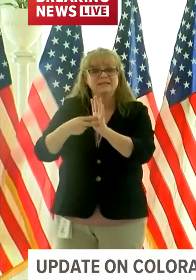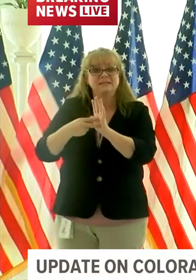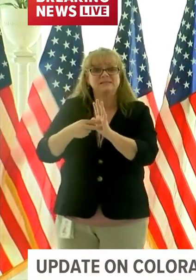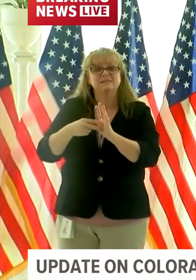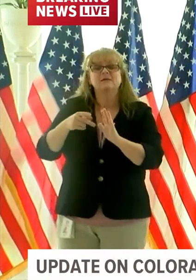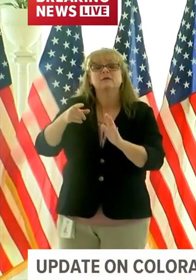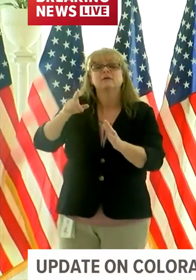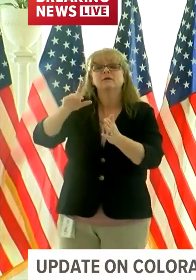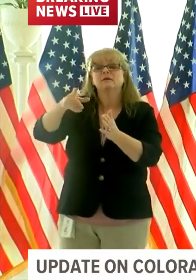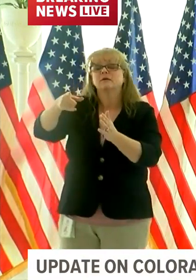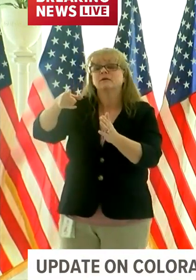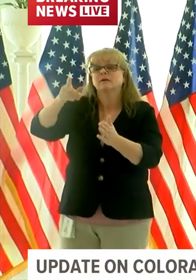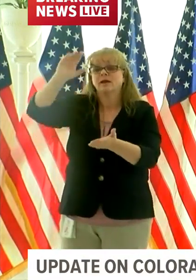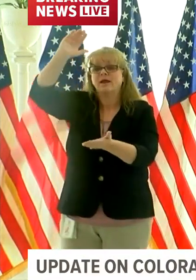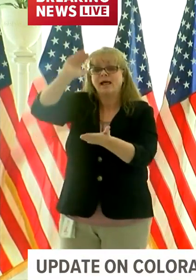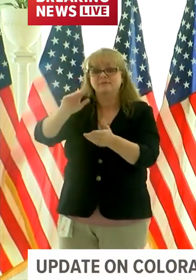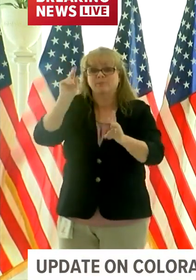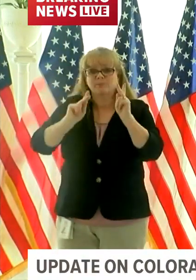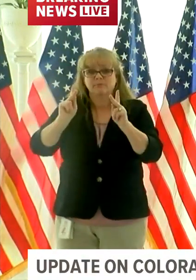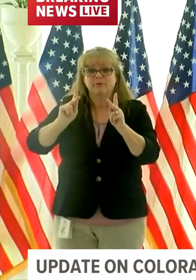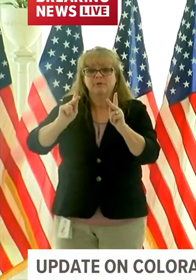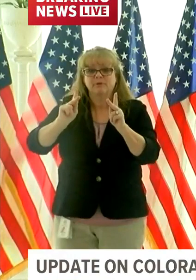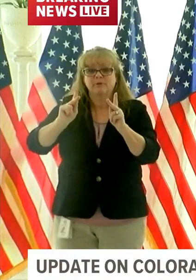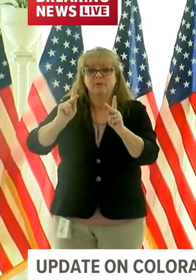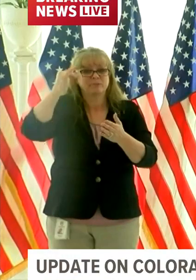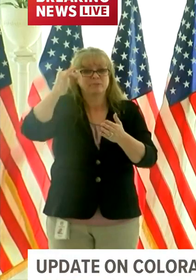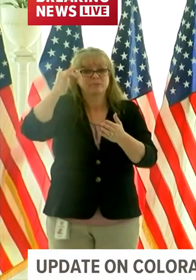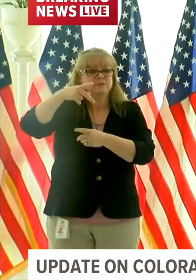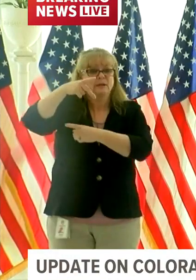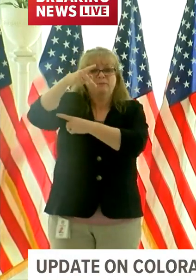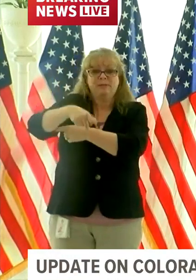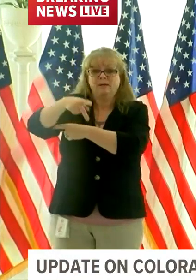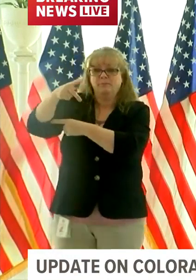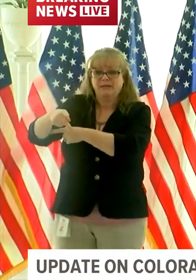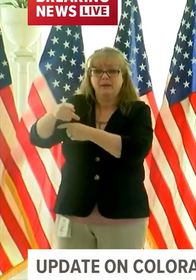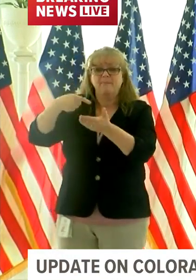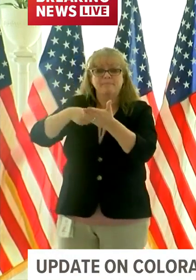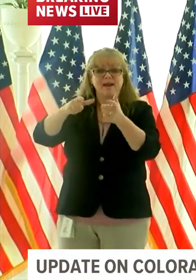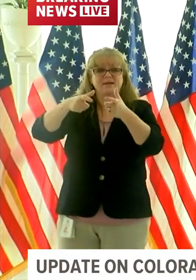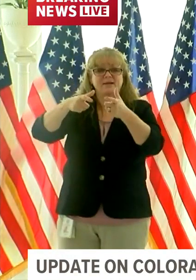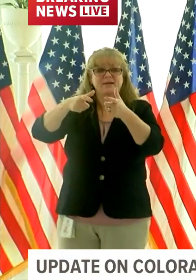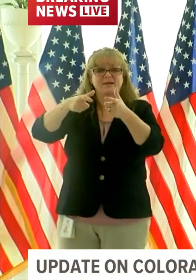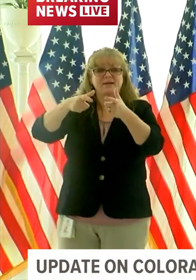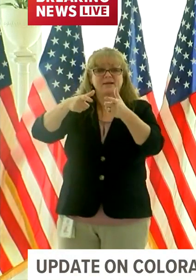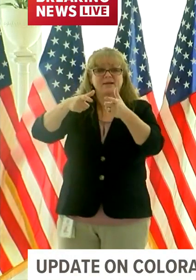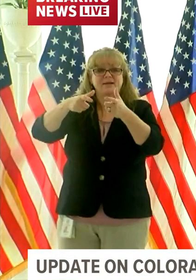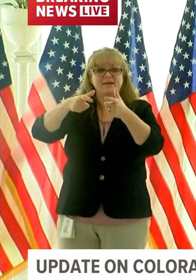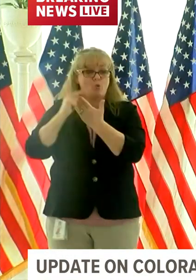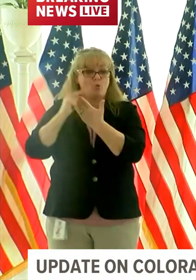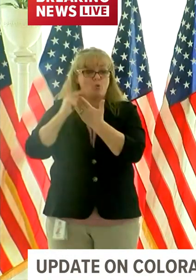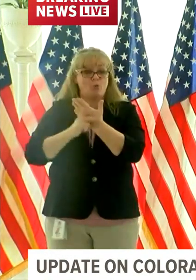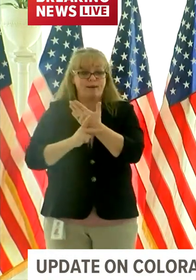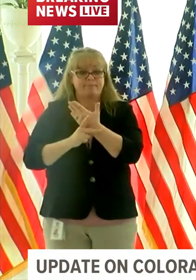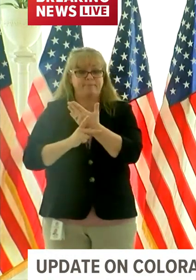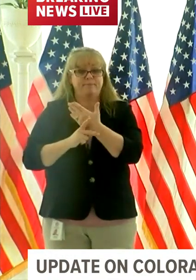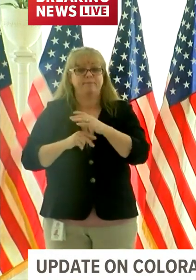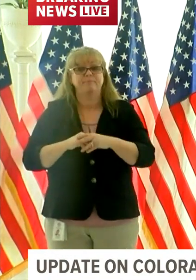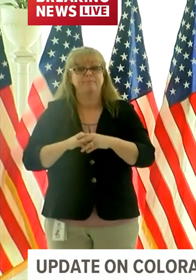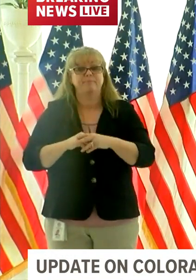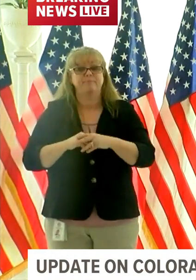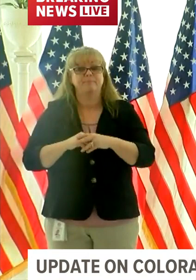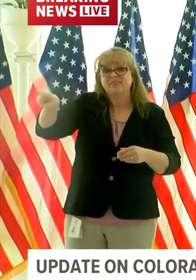Paycheck Protection Program that enables companies to have a forgivable loan for 2.5 months of payroll as long as they keep you on